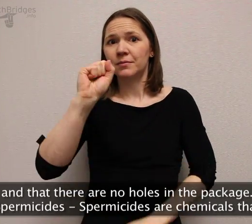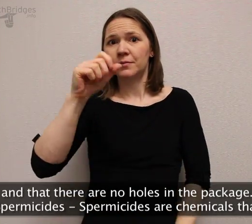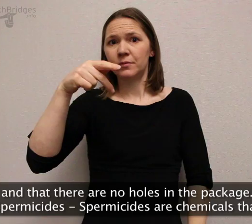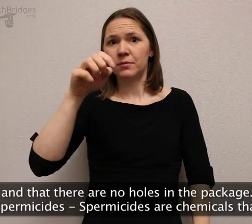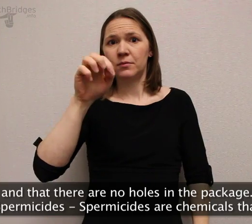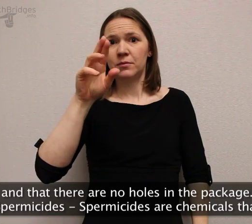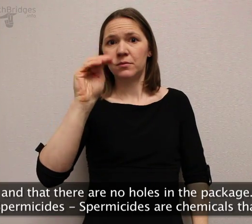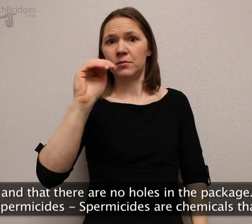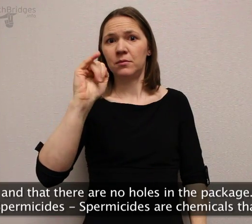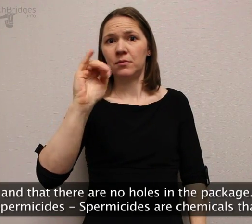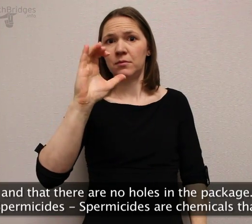Spermicides.